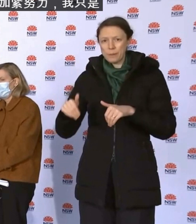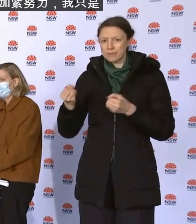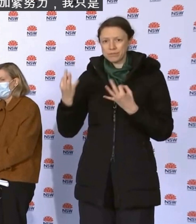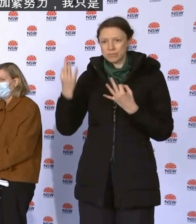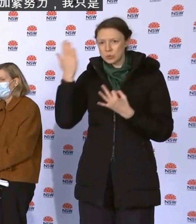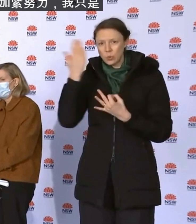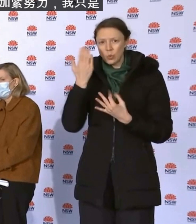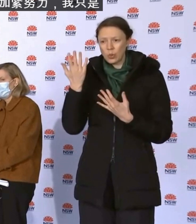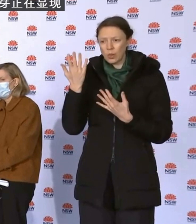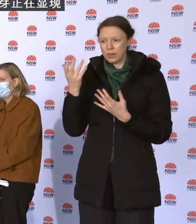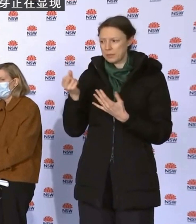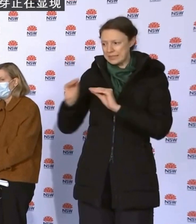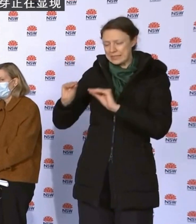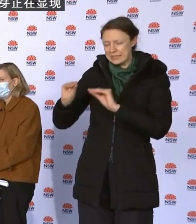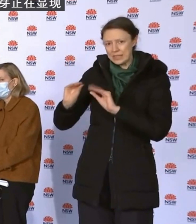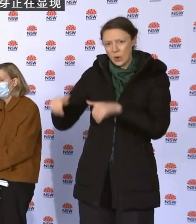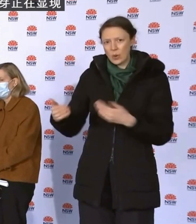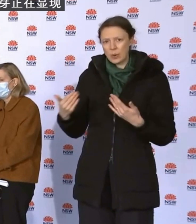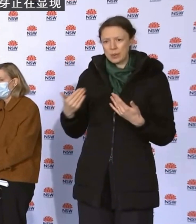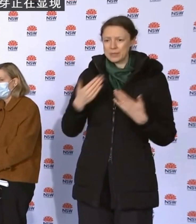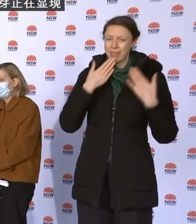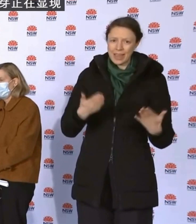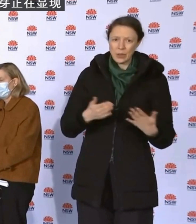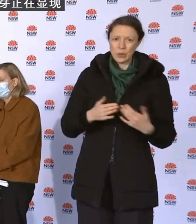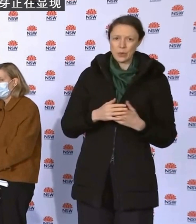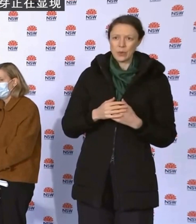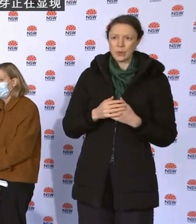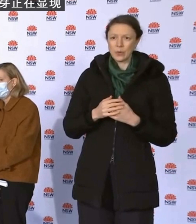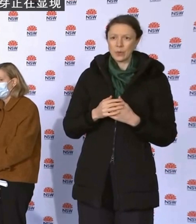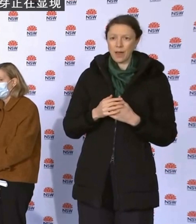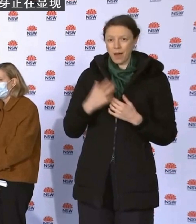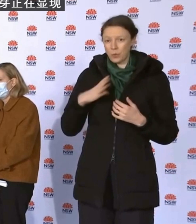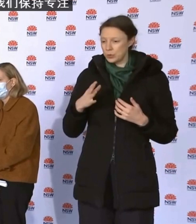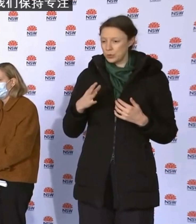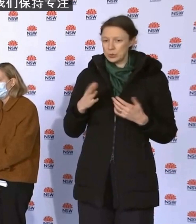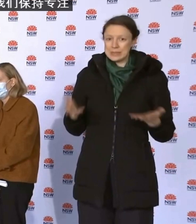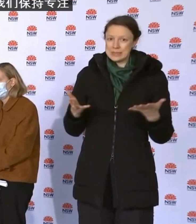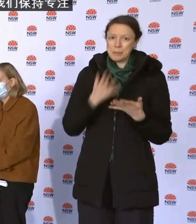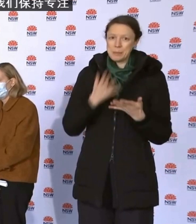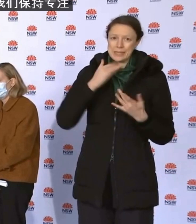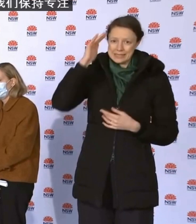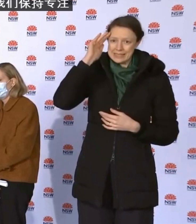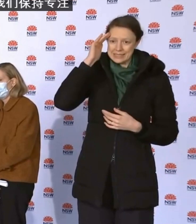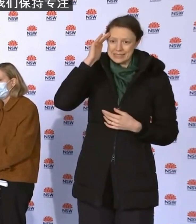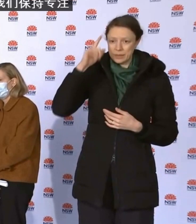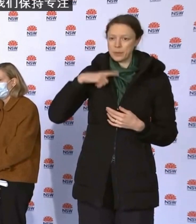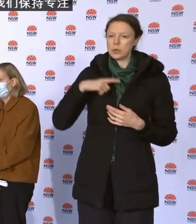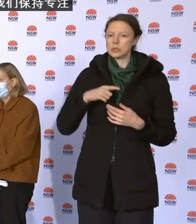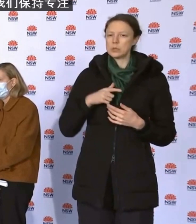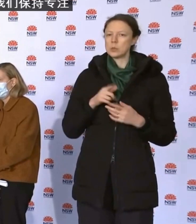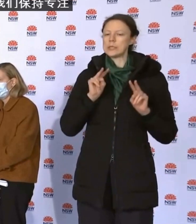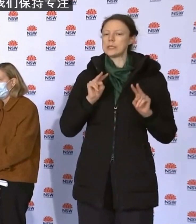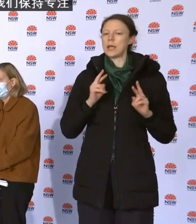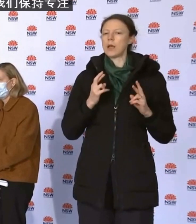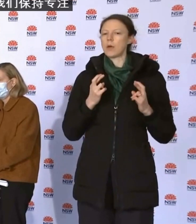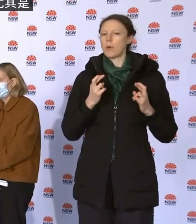everybody is stepping up. And I just urge everybody to continue that because the green shoots are showing. And I'm confident that if we keep at it, if we